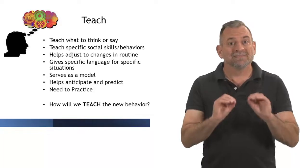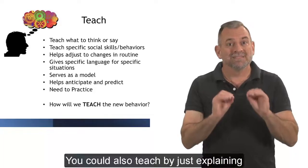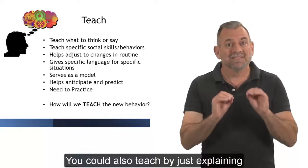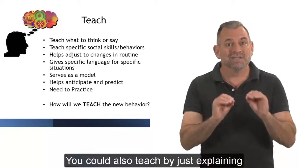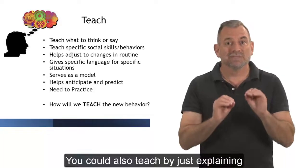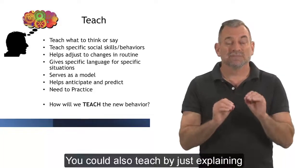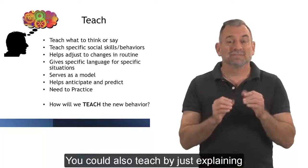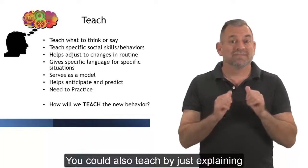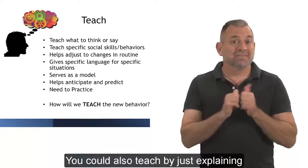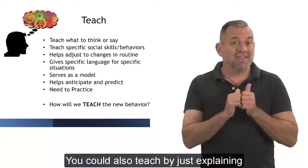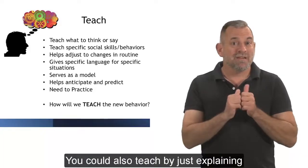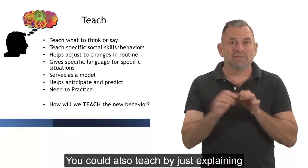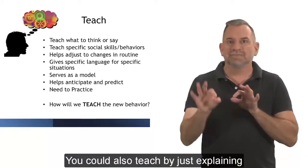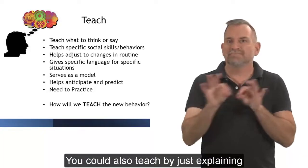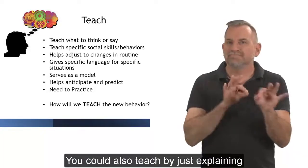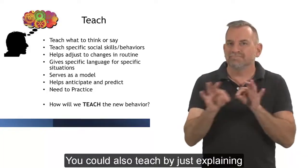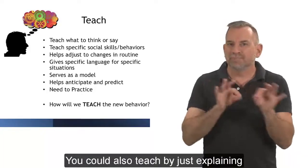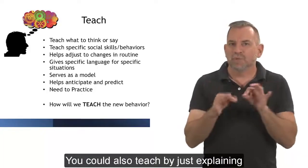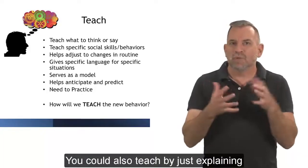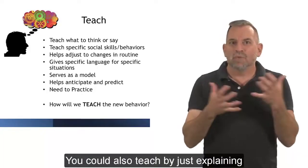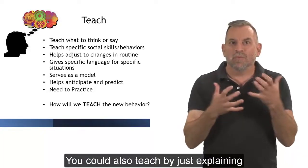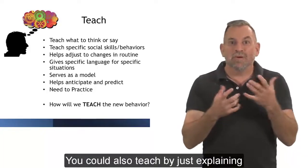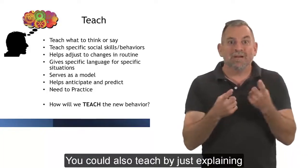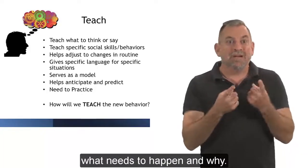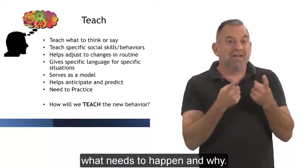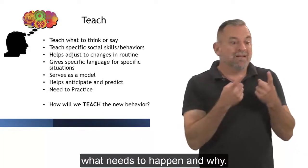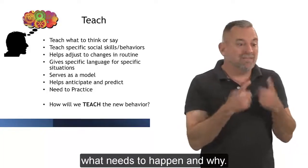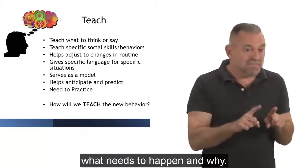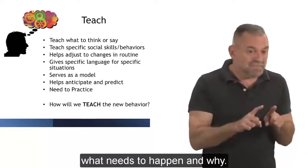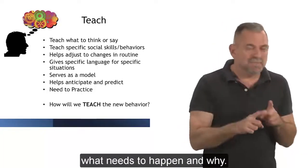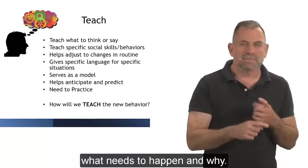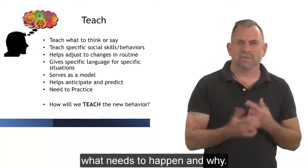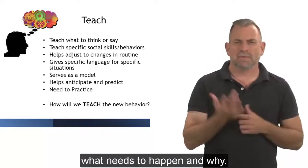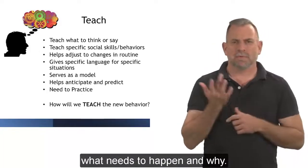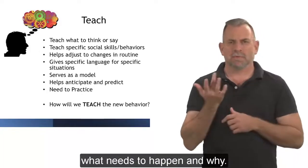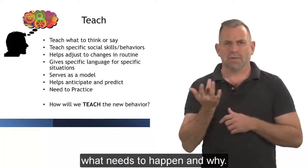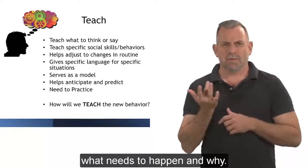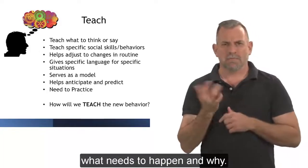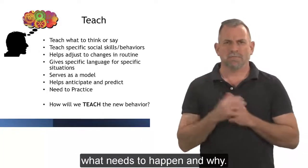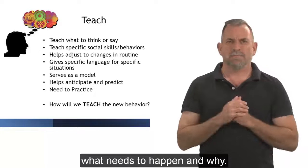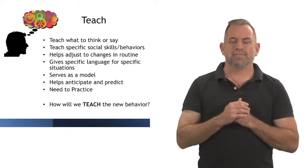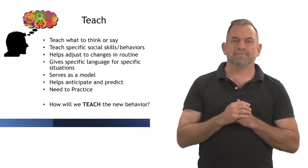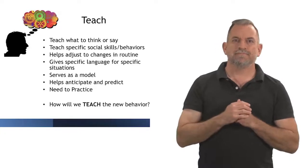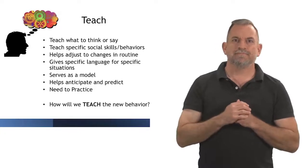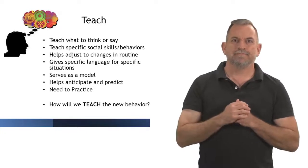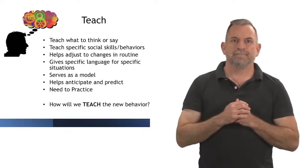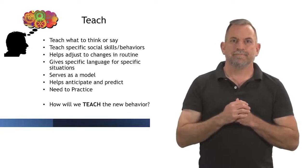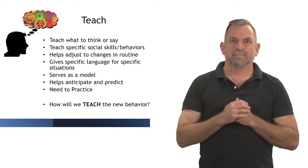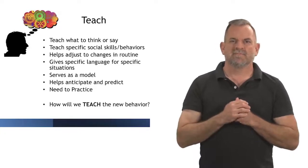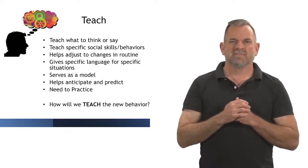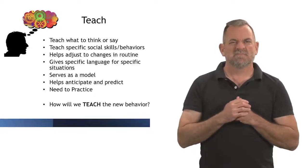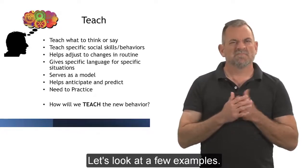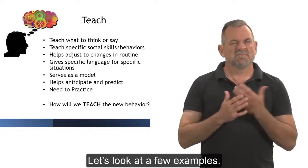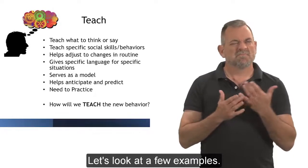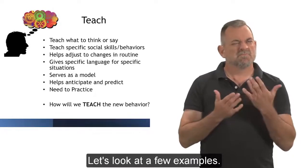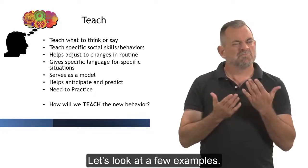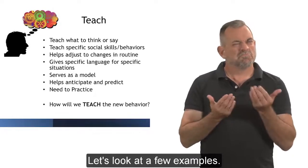You could also teach by just explaining what needs to happen and why. Let's look at a